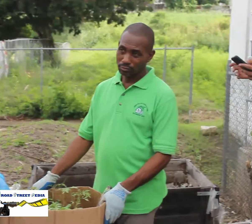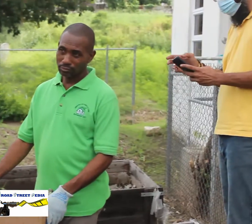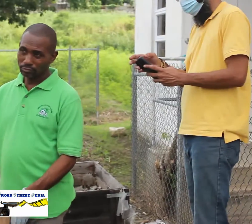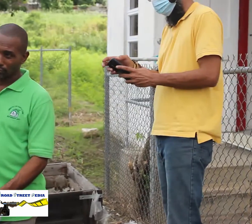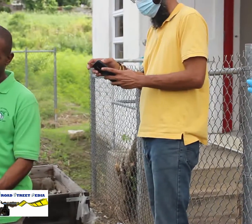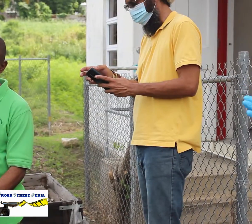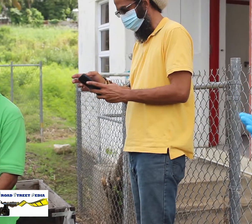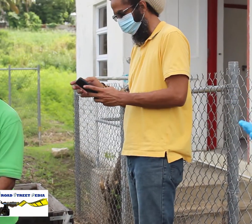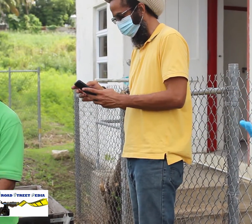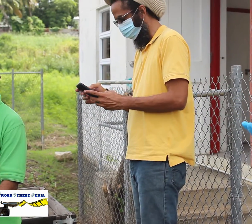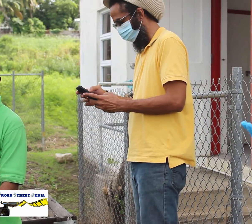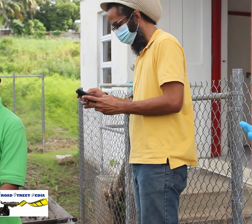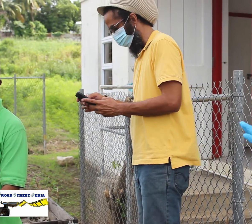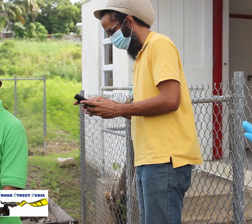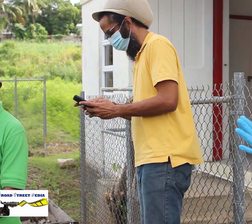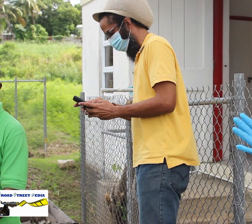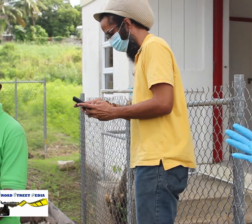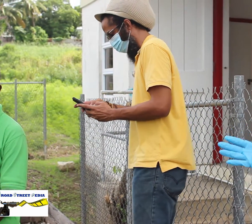are we going to put like